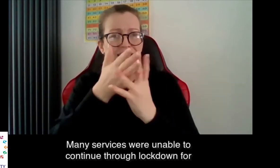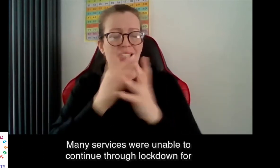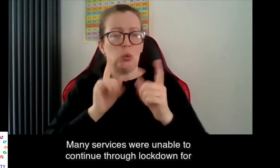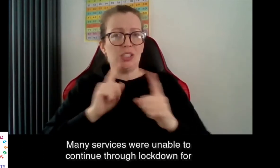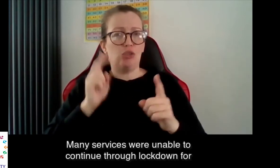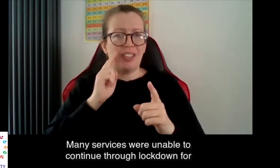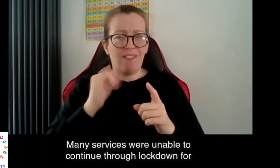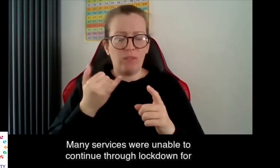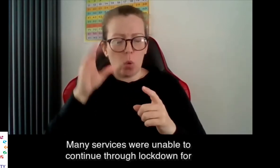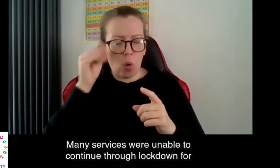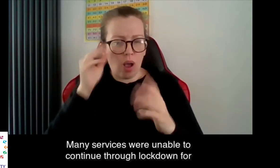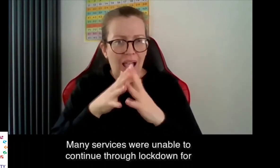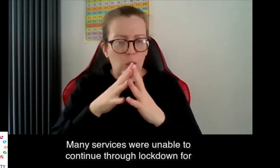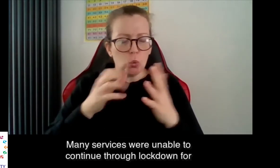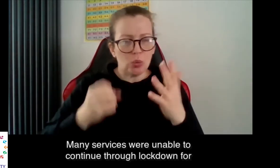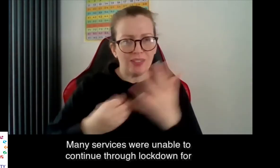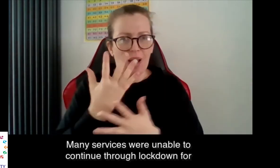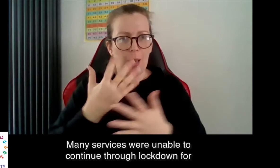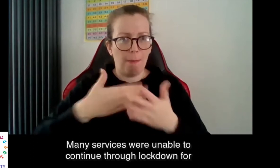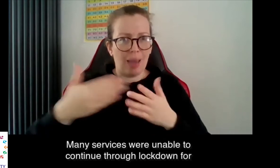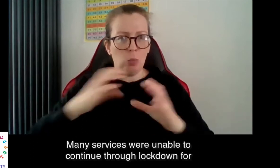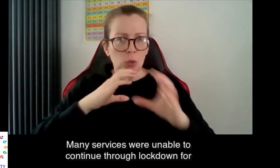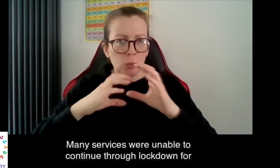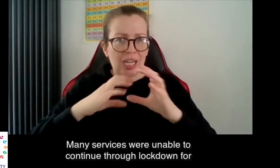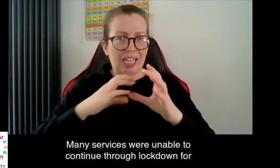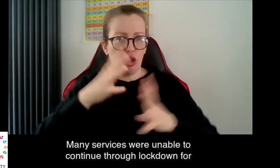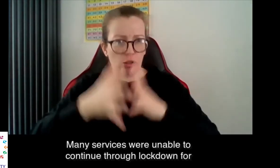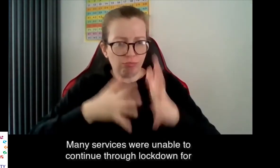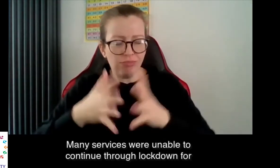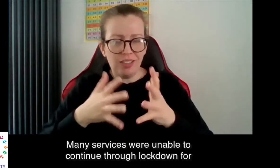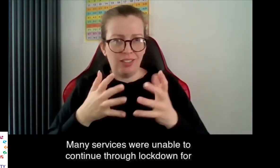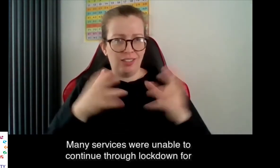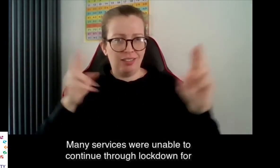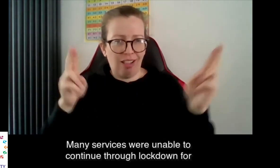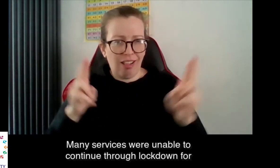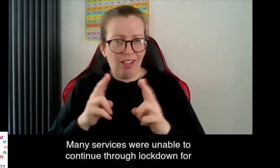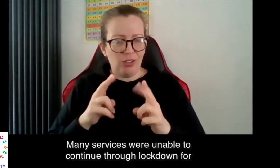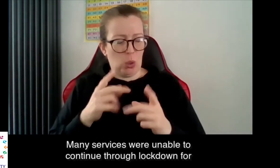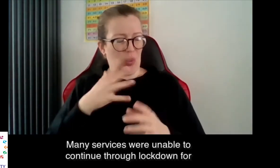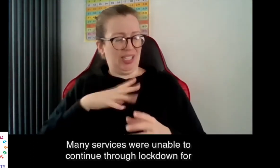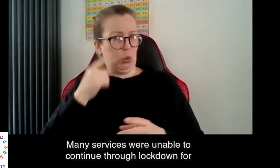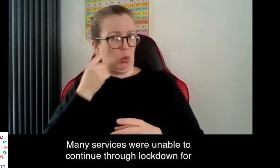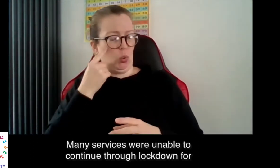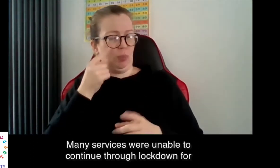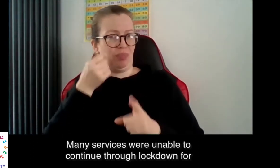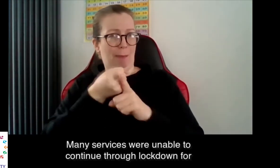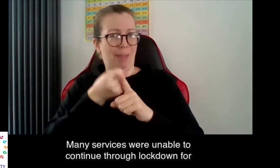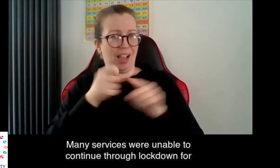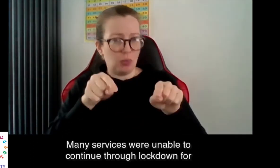remote platforms, but would have reduced in number, so that there's been less opportunities for children to learn and develop their communication skills and